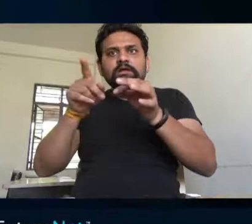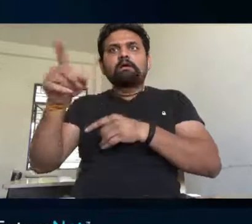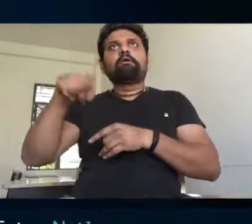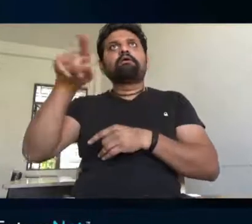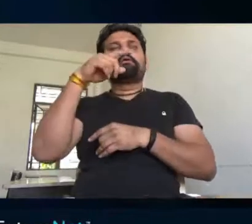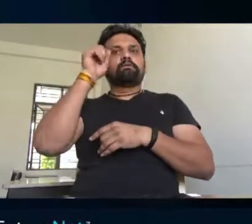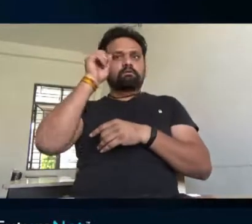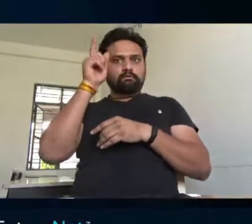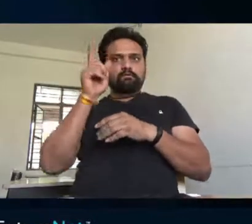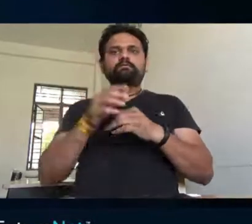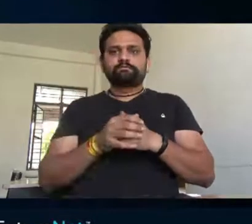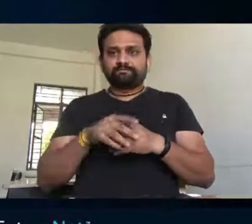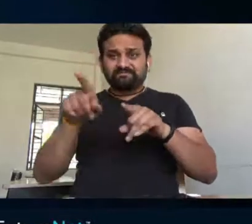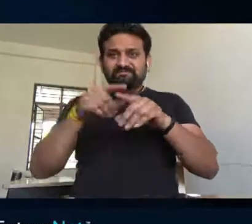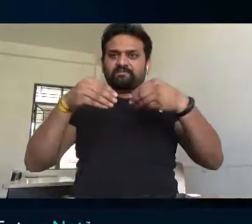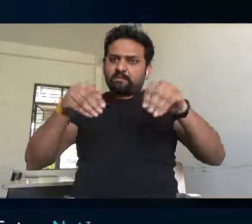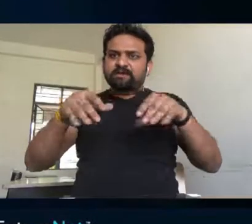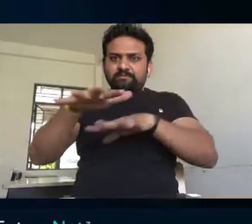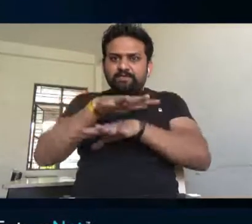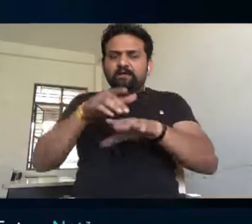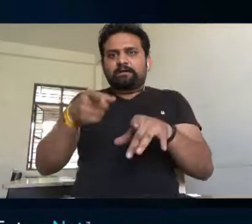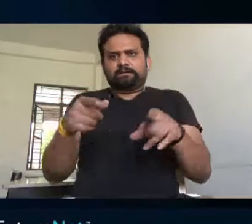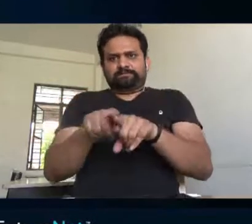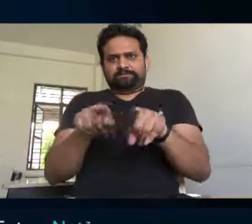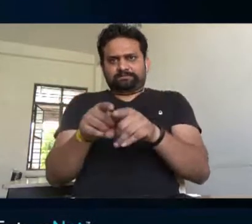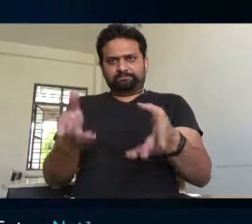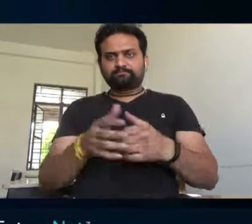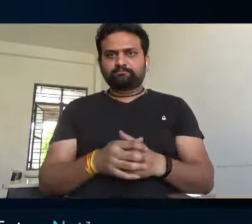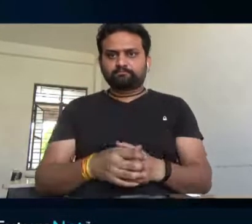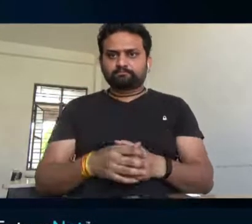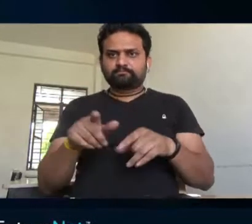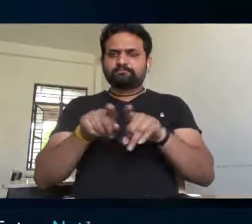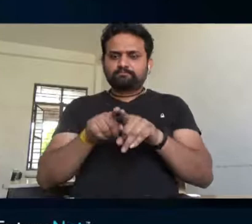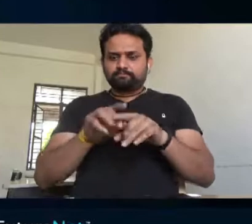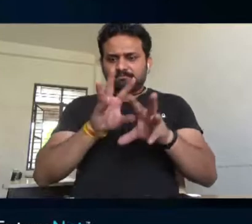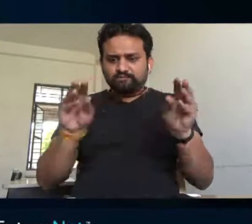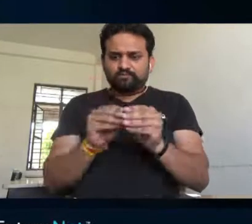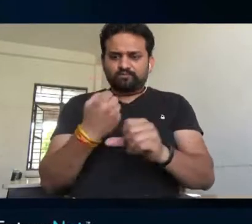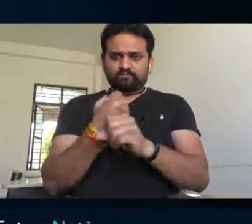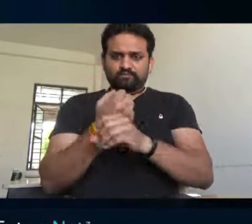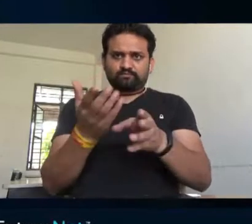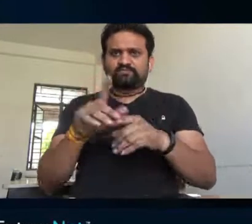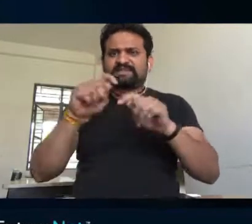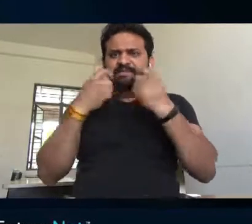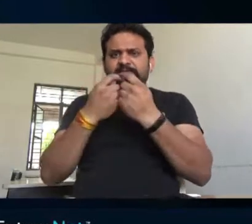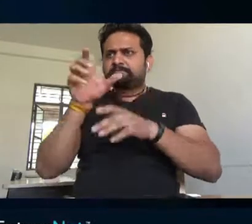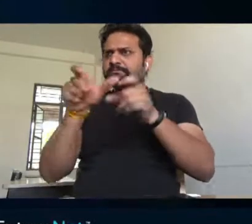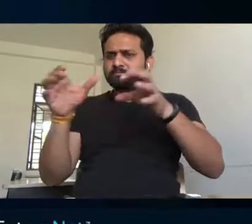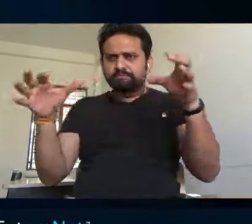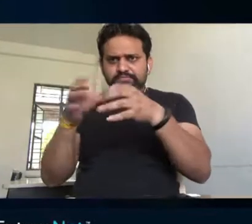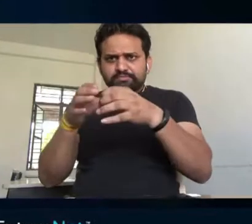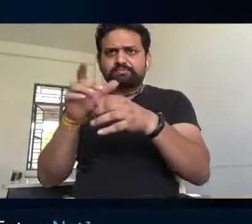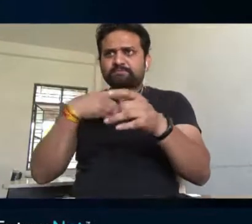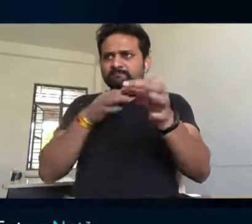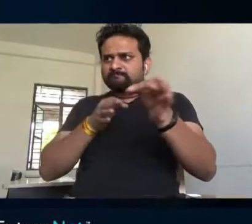1,048,320 times in the next 2 years for you, ladies and gentlemen. That is unique. That is the story. And share this story